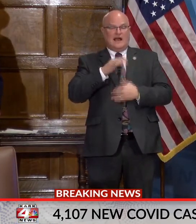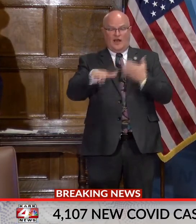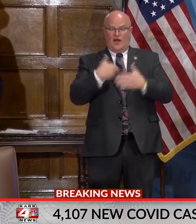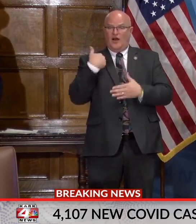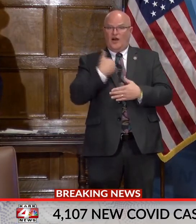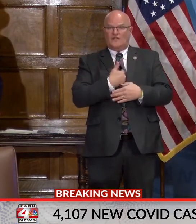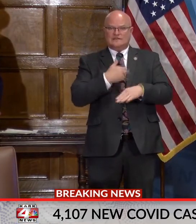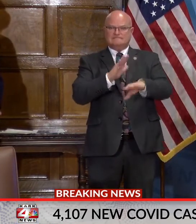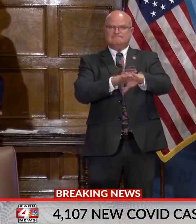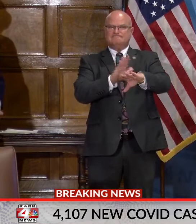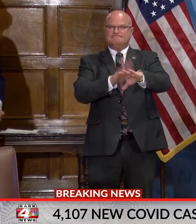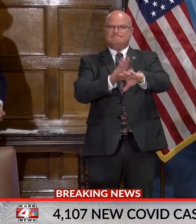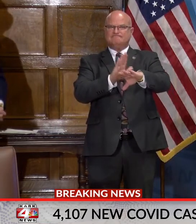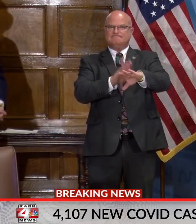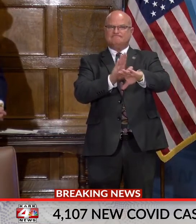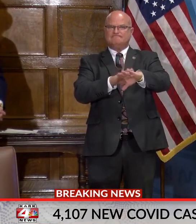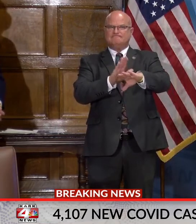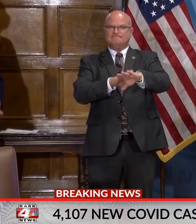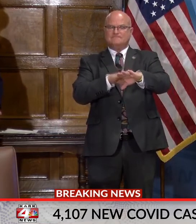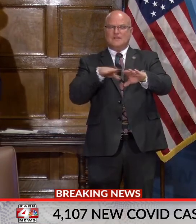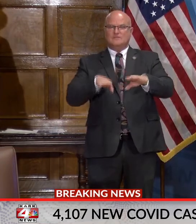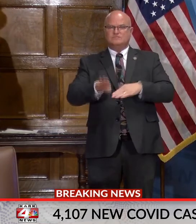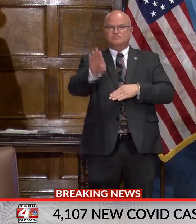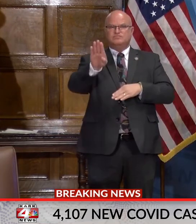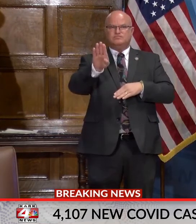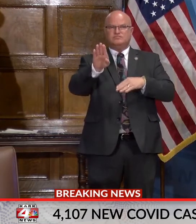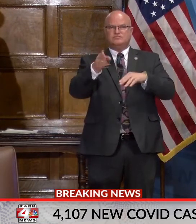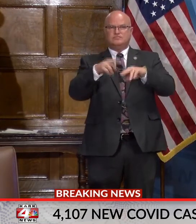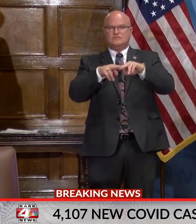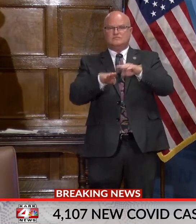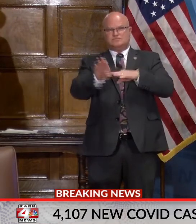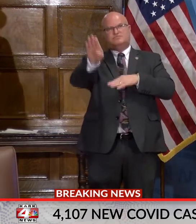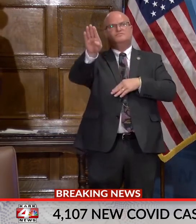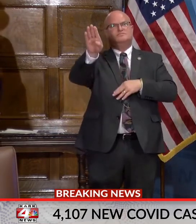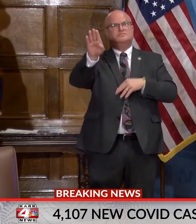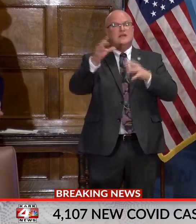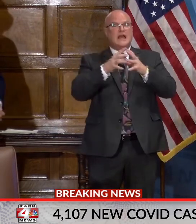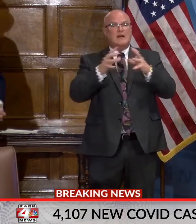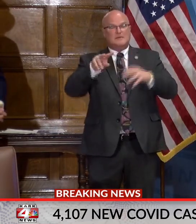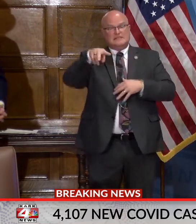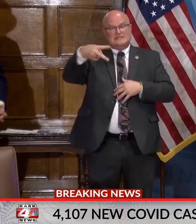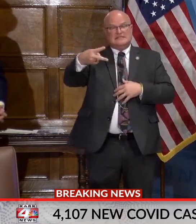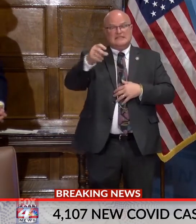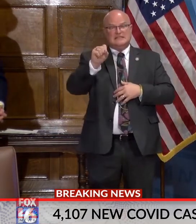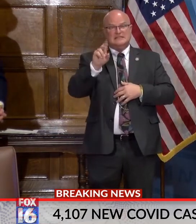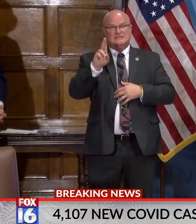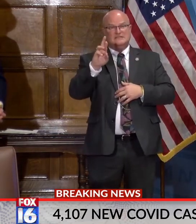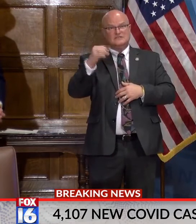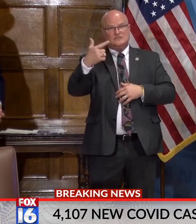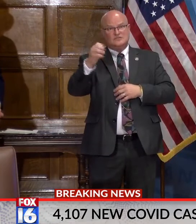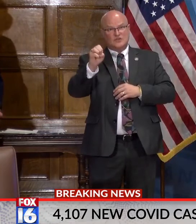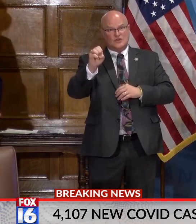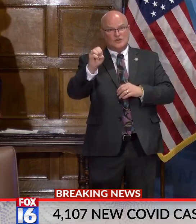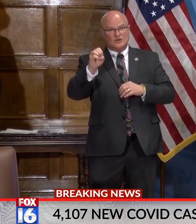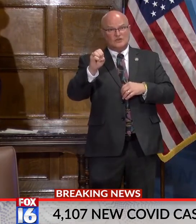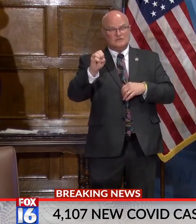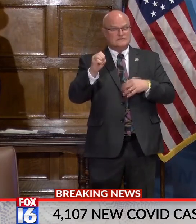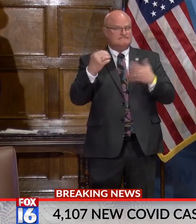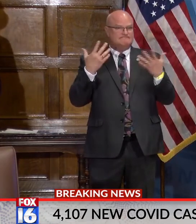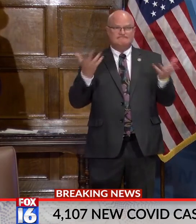have warned about. That is a surge on top of a surge. And how much of a second surge we have on top of that first surge is